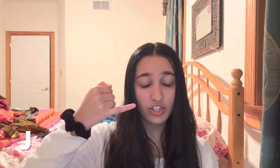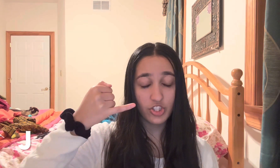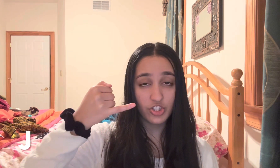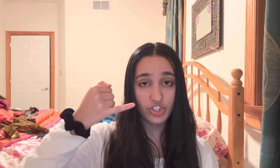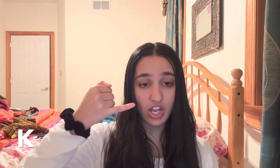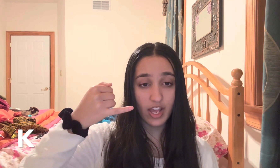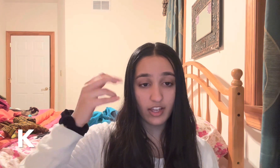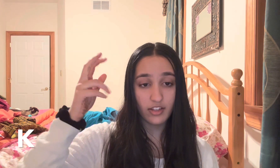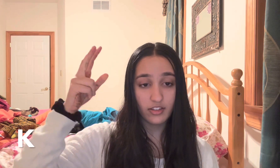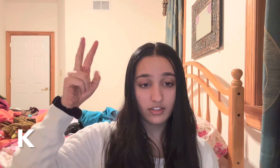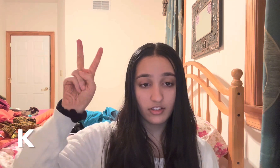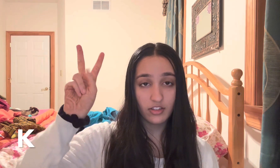J,